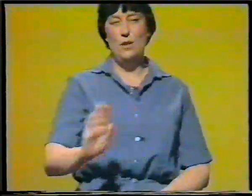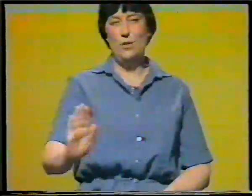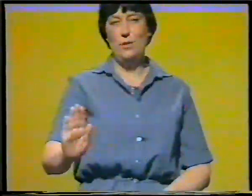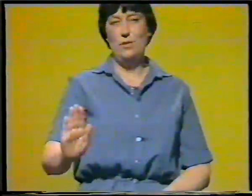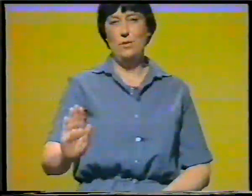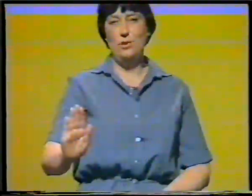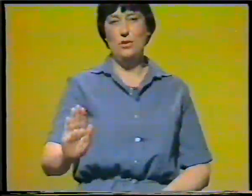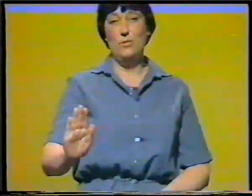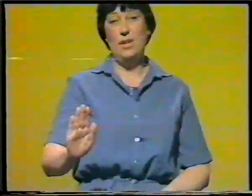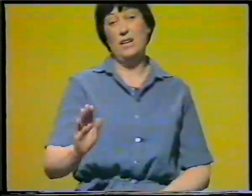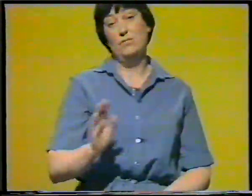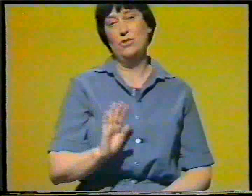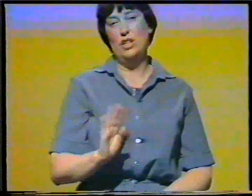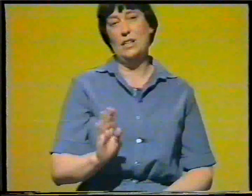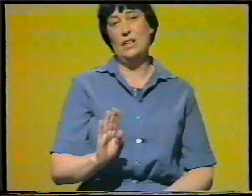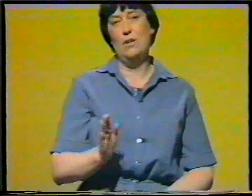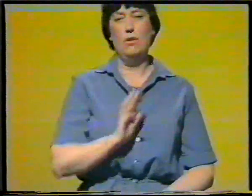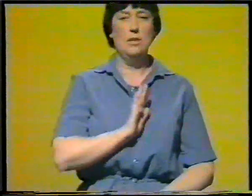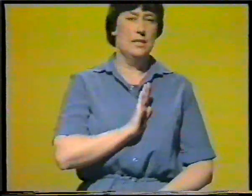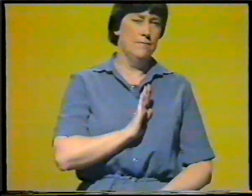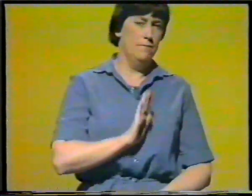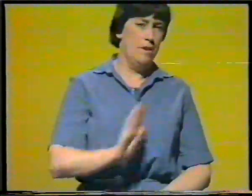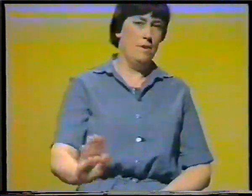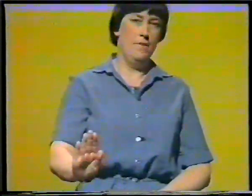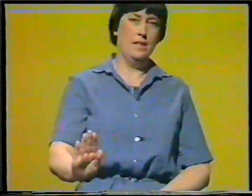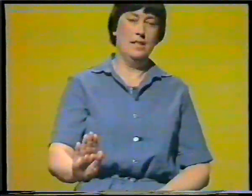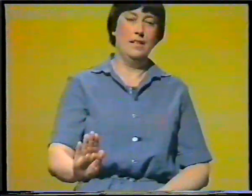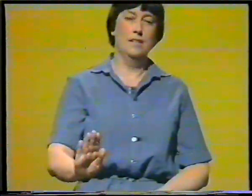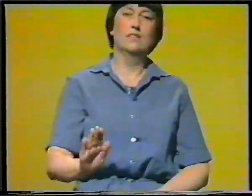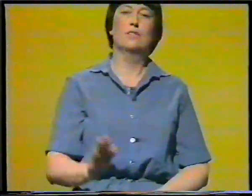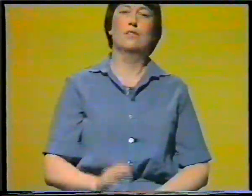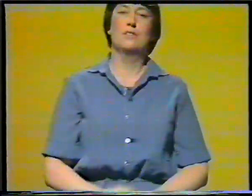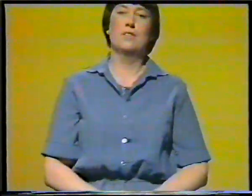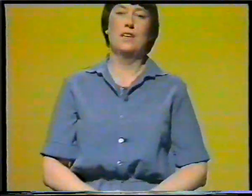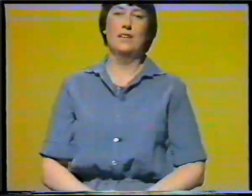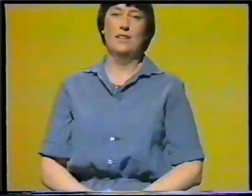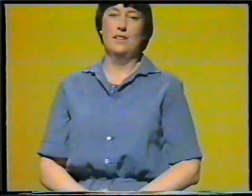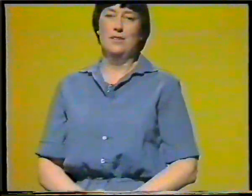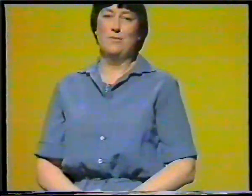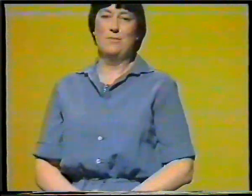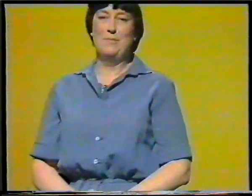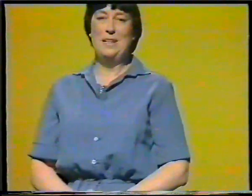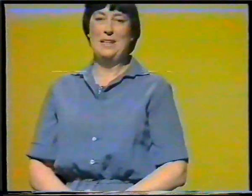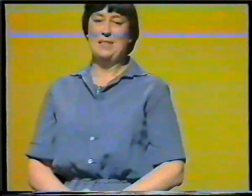No, which you can make gently or very emphatically, according to the meaning.